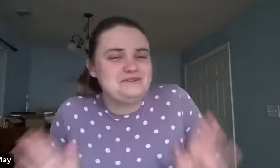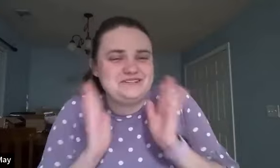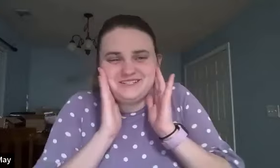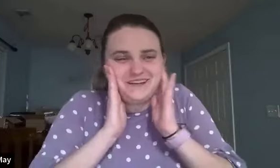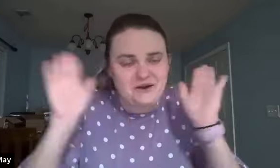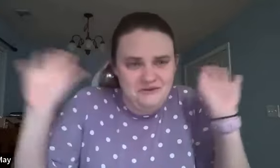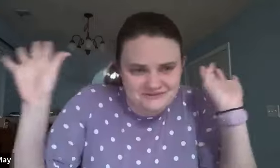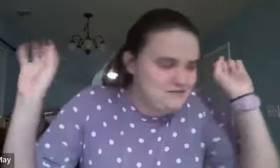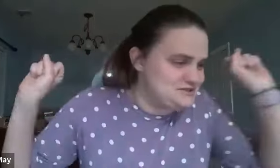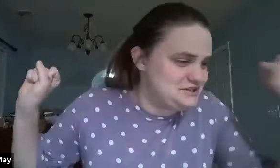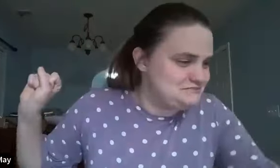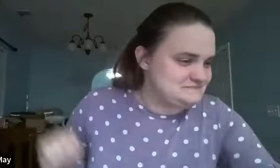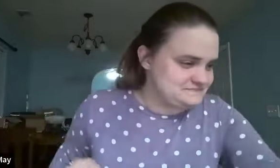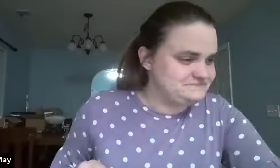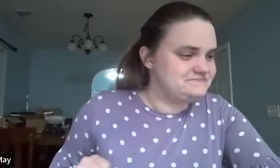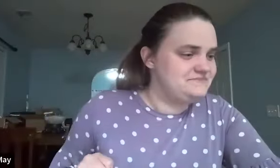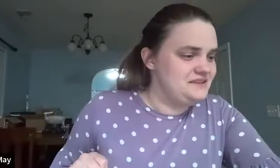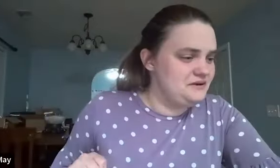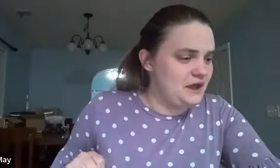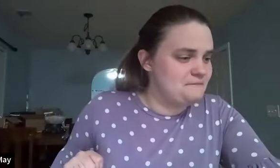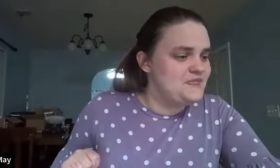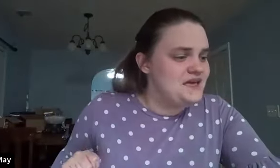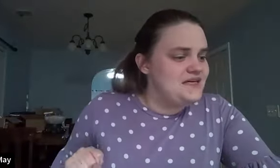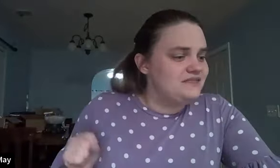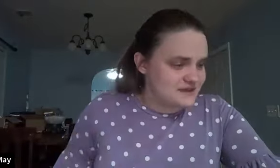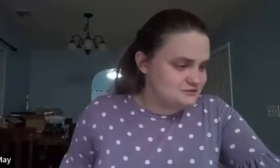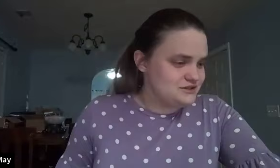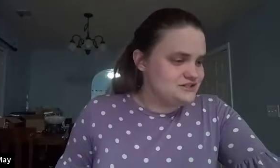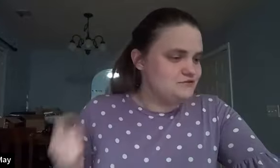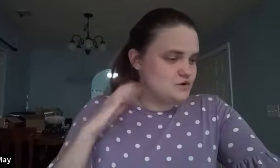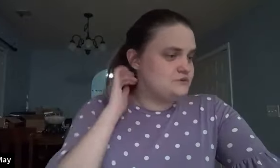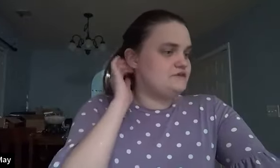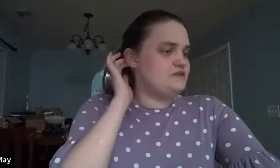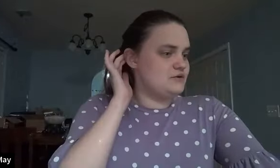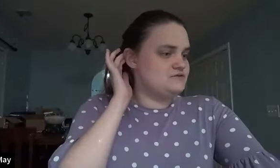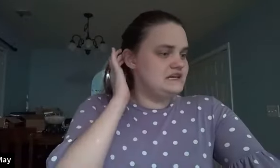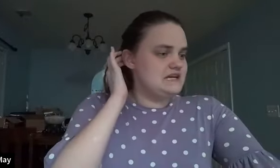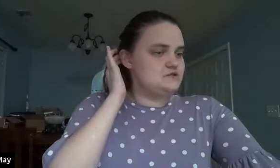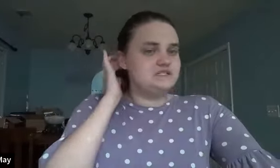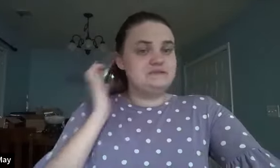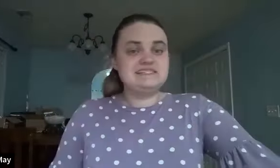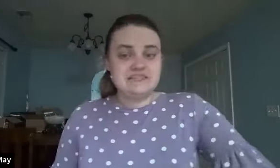You're just like, oh, that was cute. Okay, the last one we're gonna do before we review those is going to be